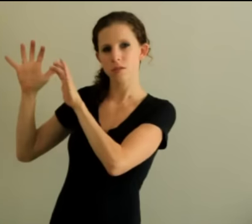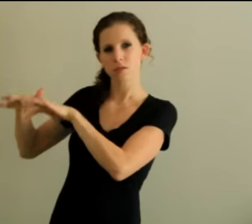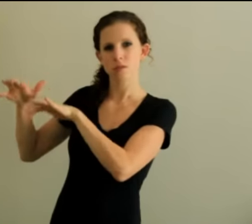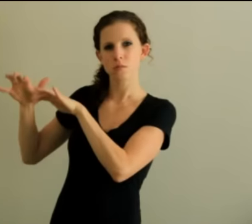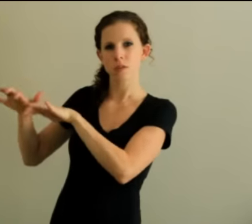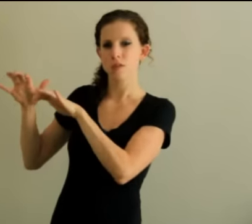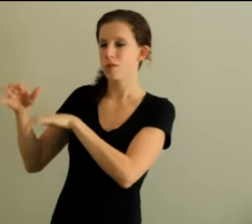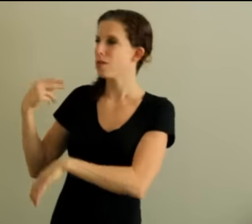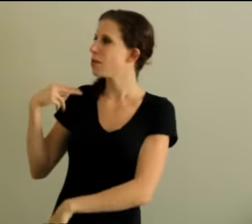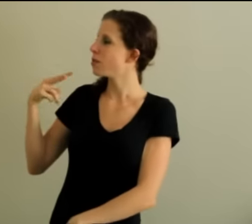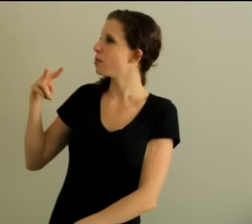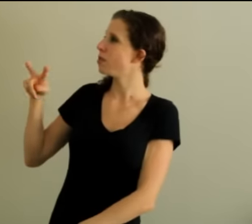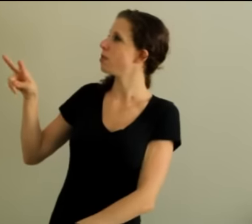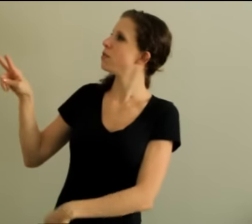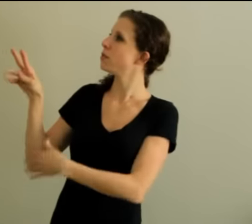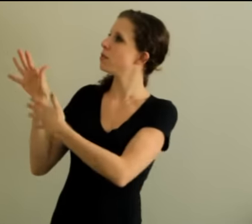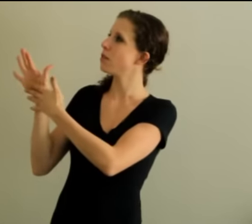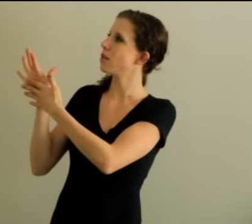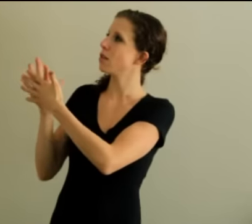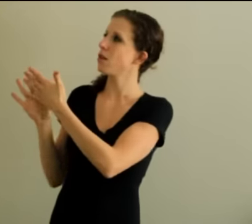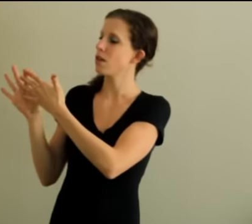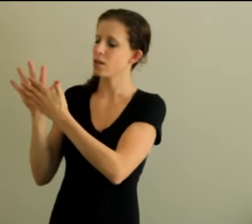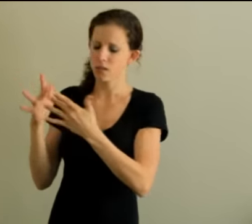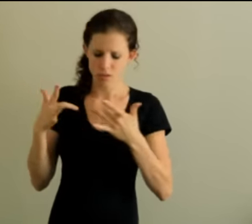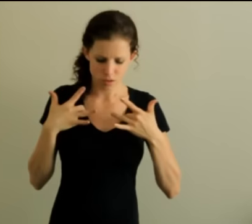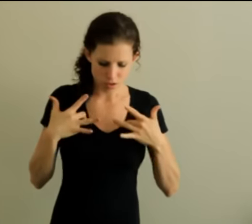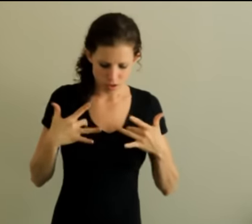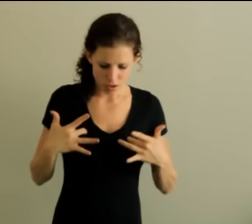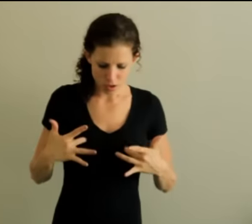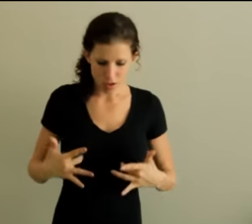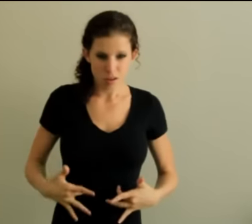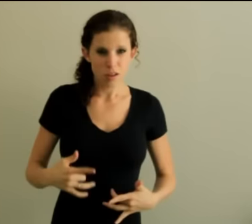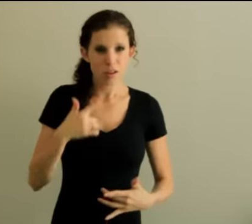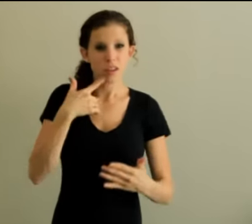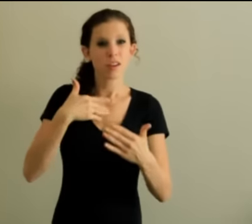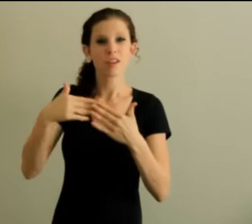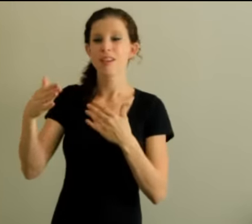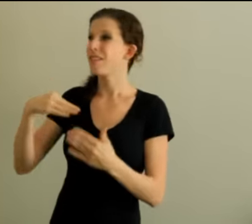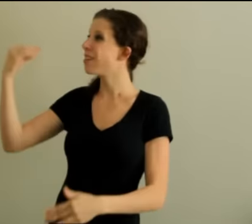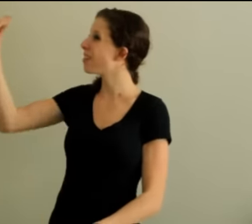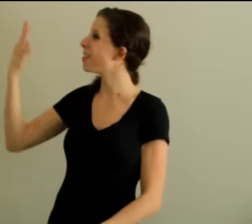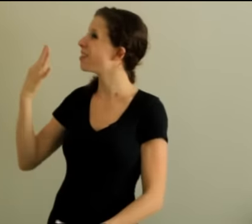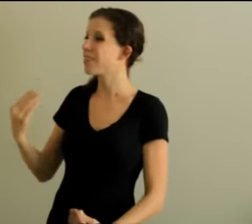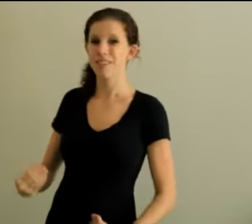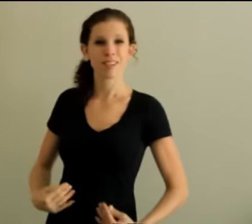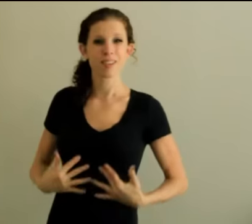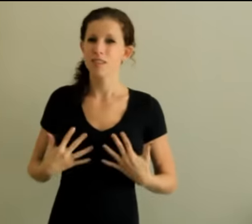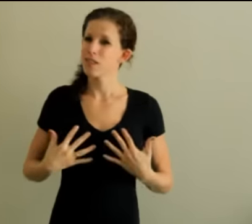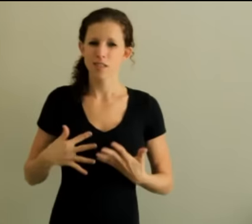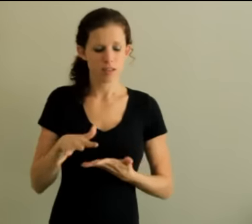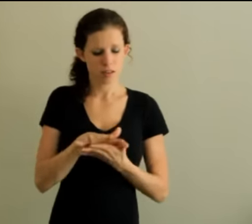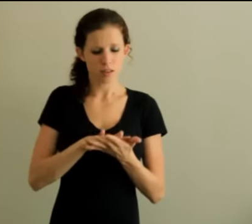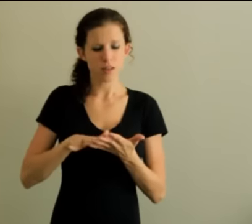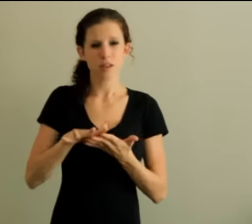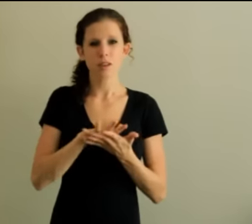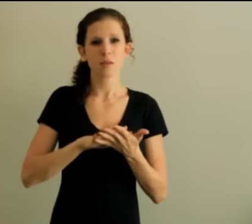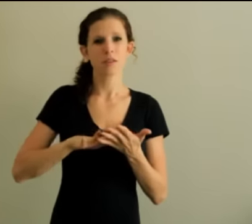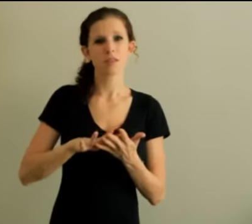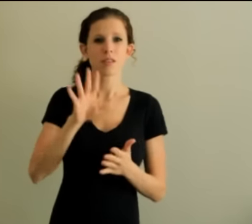clouds up my window, and I can't see at all And even if I could, it'd all be